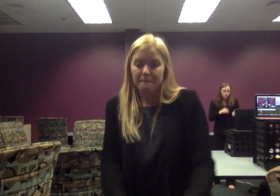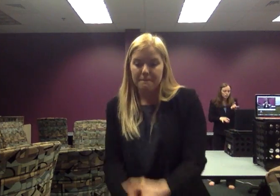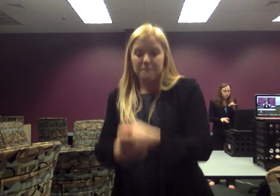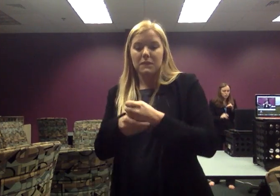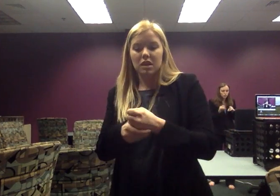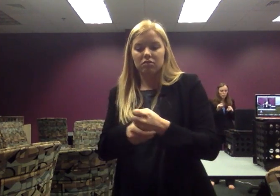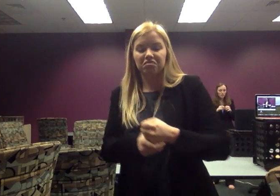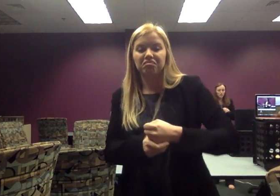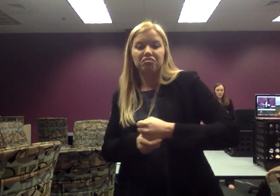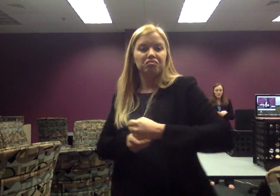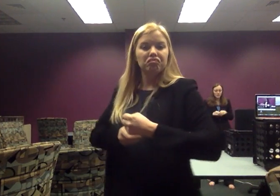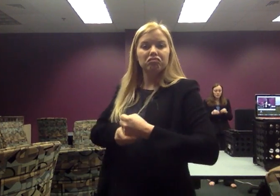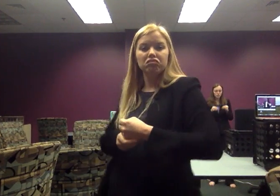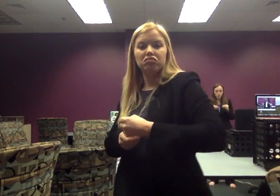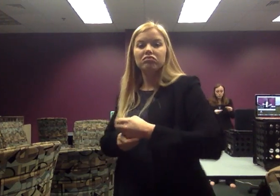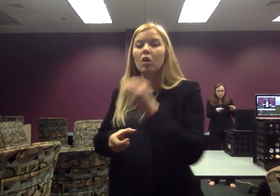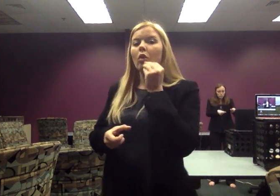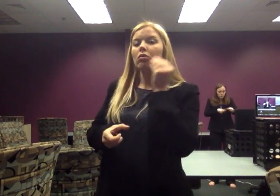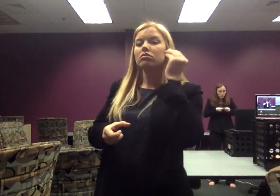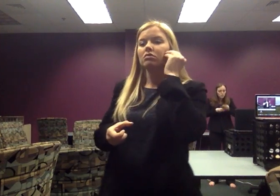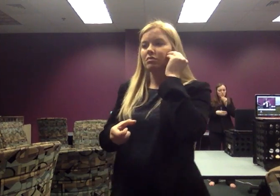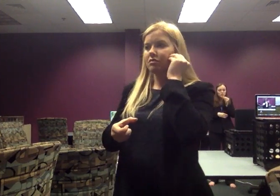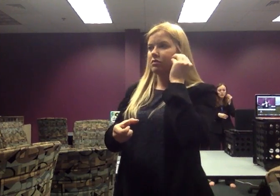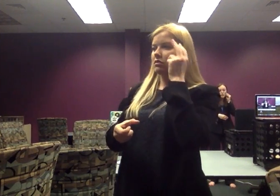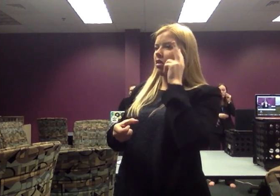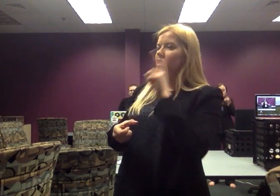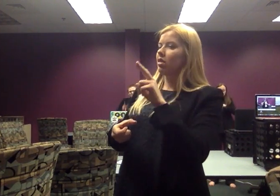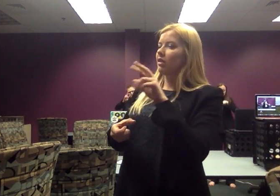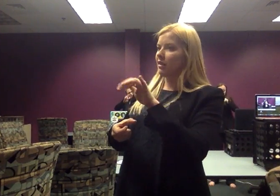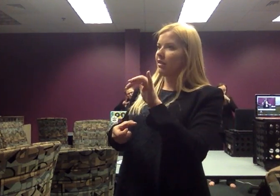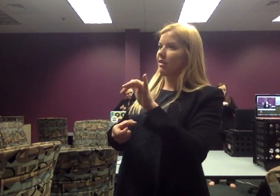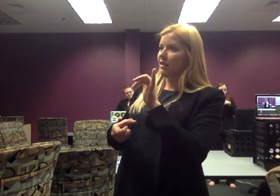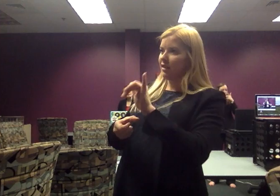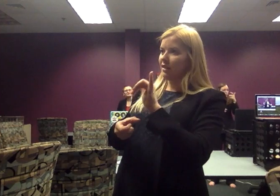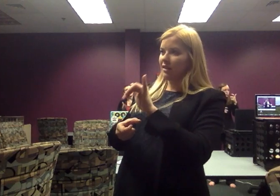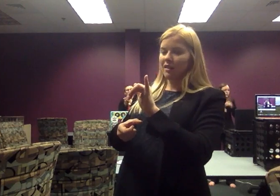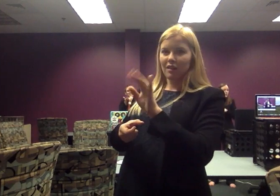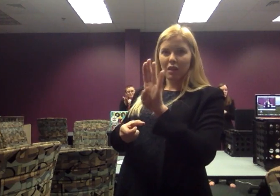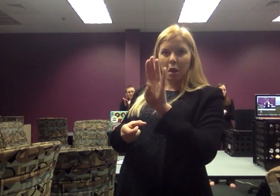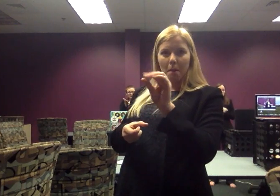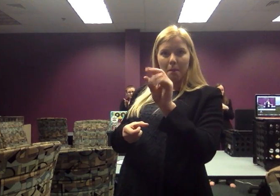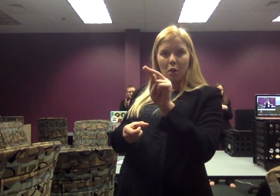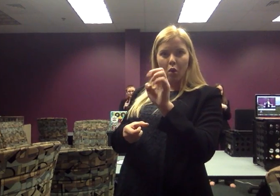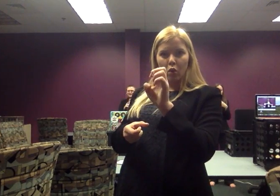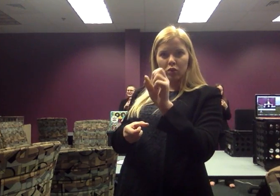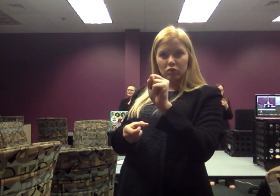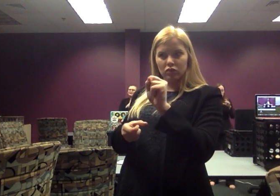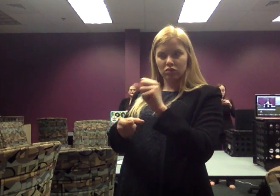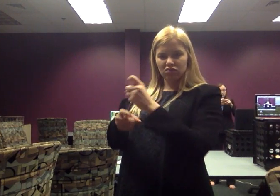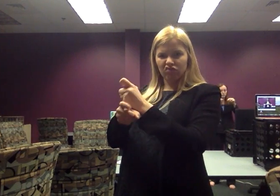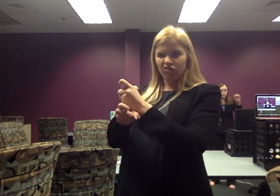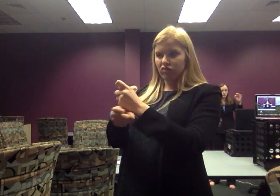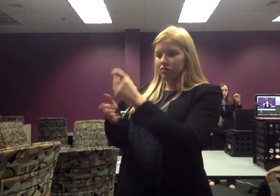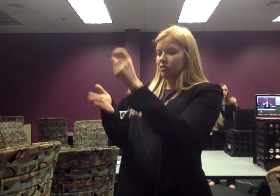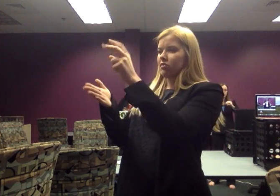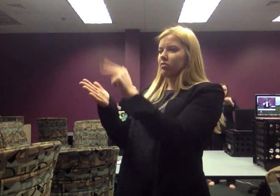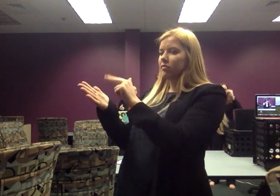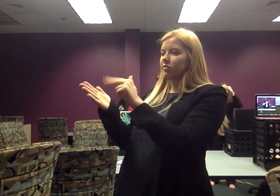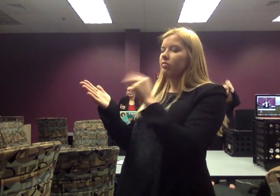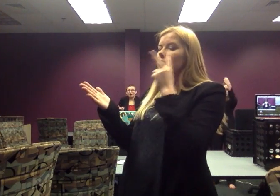studio and she would paint them. And she especially loved to hold the bones up into the sky. If you've ever been to New Mexico, the sky is bright